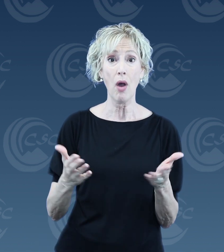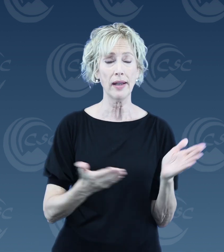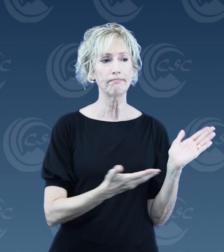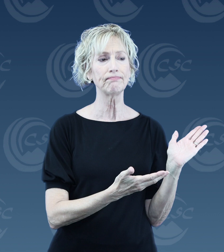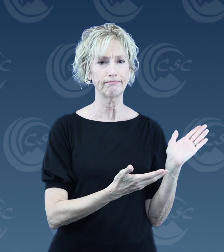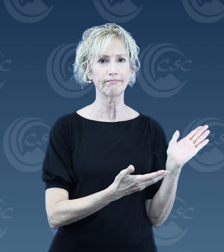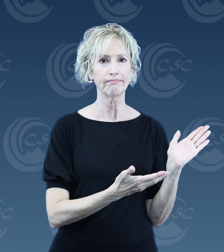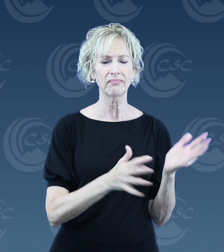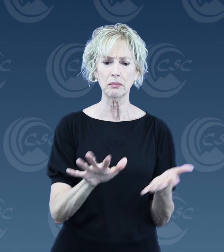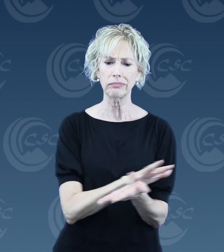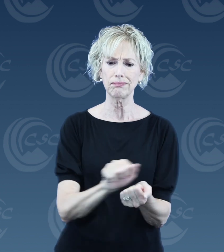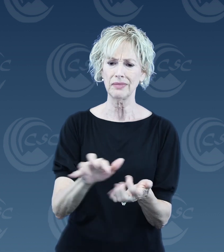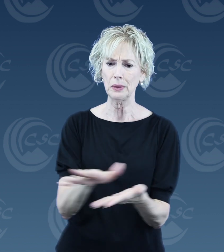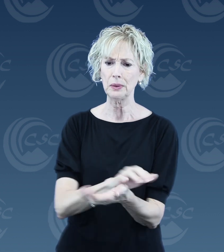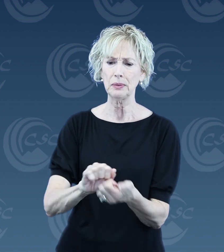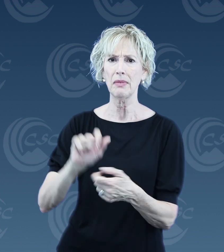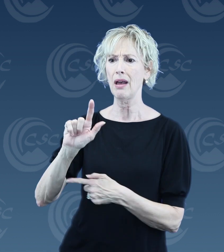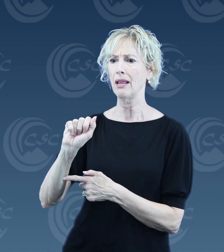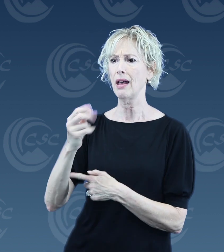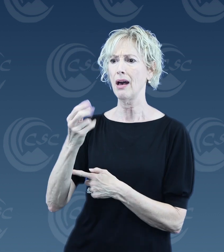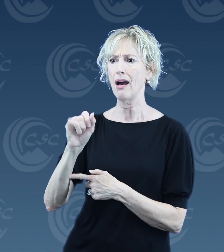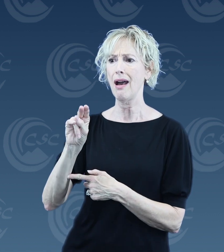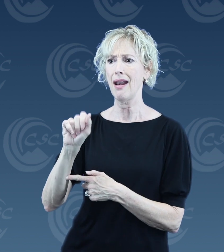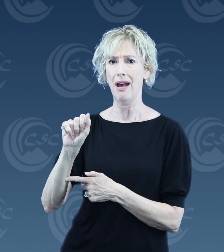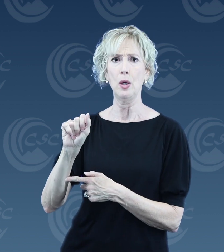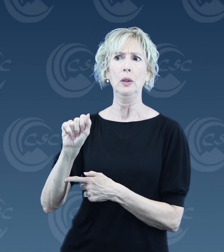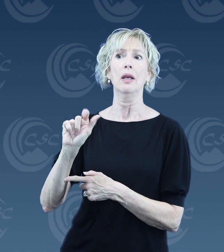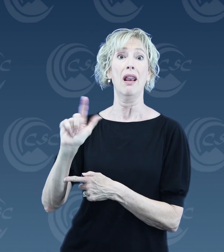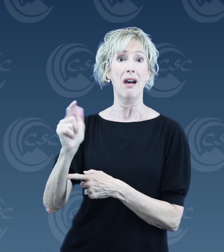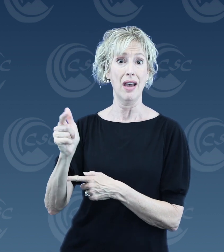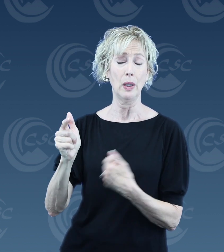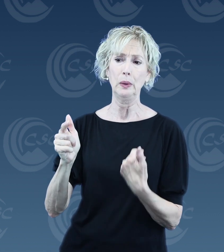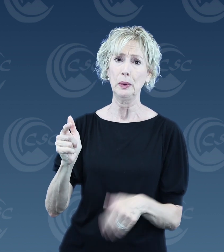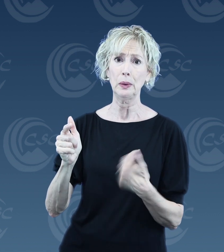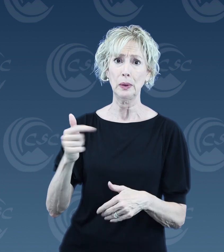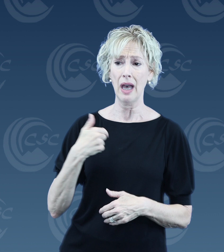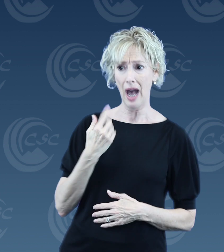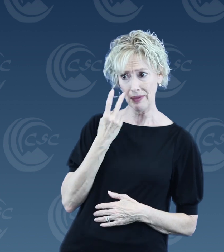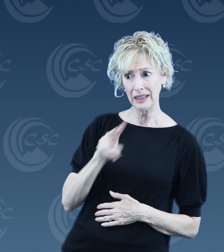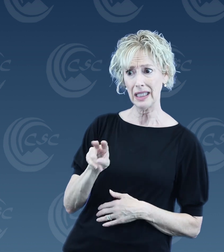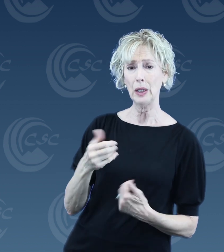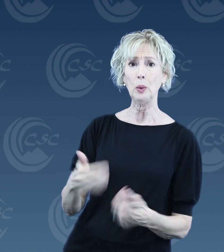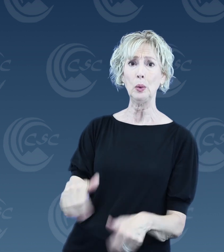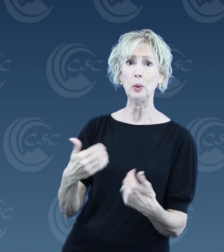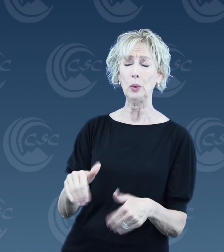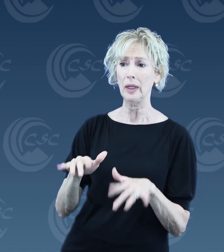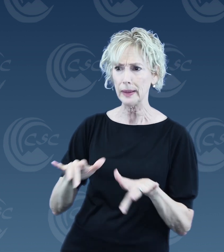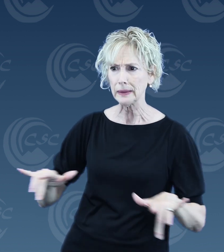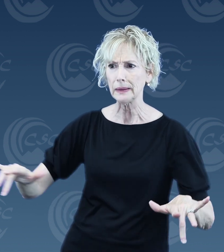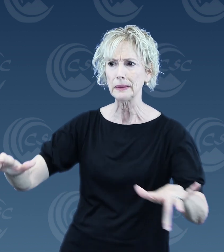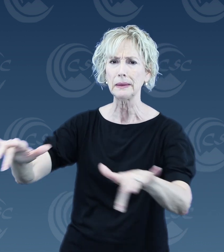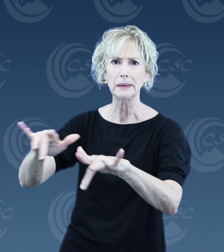this, the destruction of Lahaina. And when I say destruction, having been at ground zero twice, there is very little left